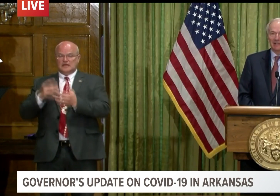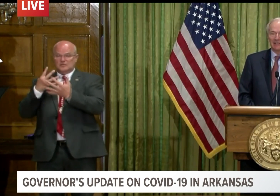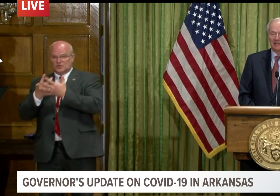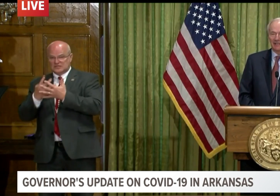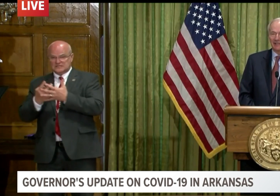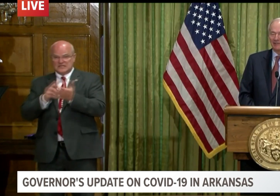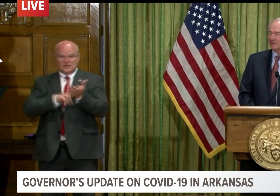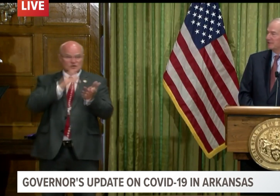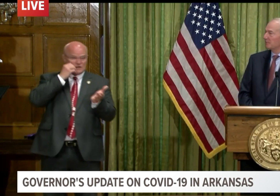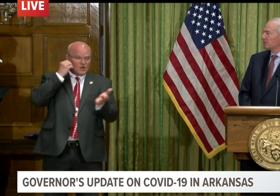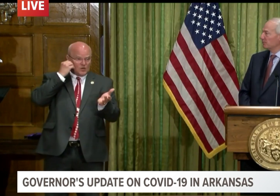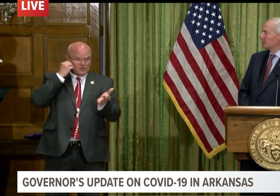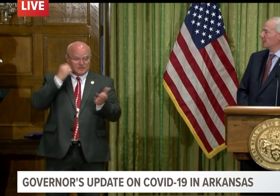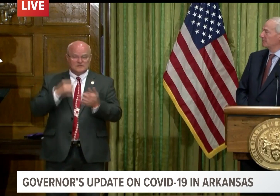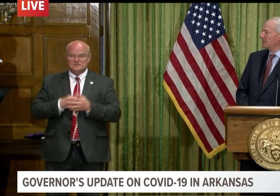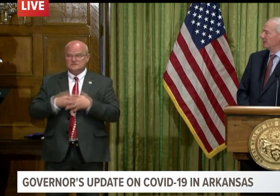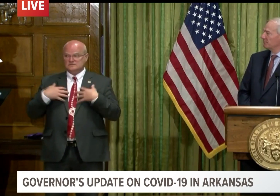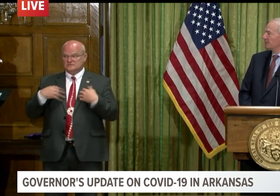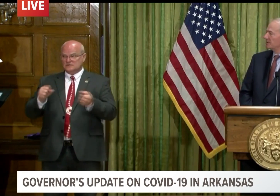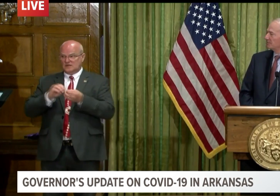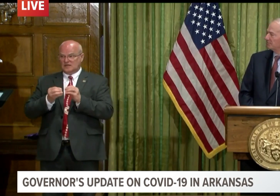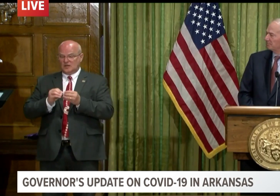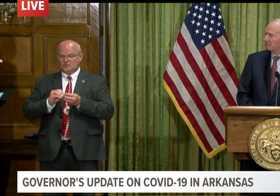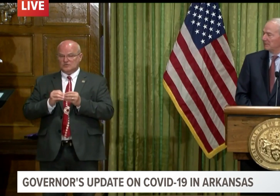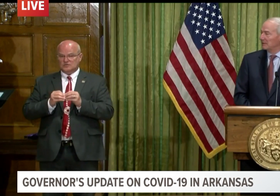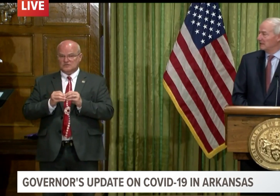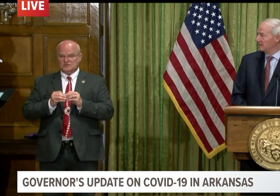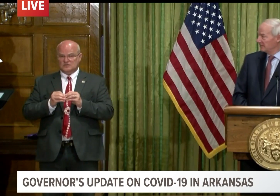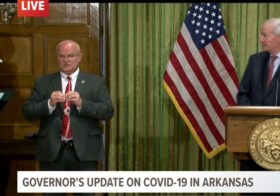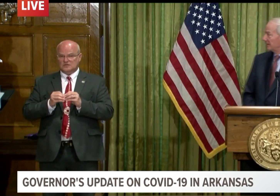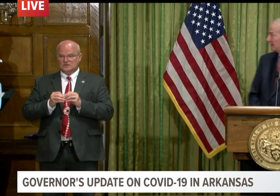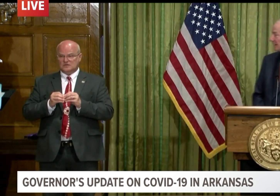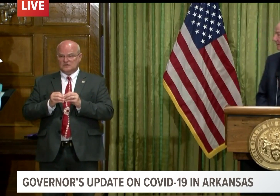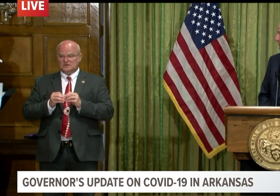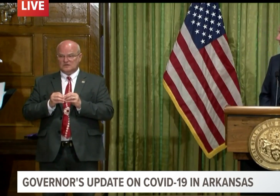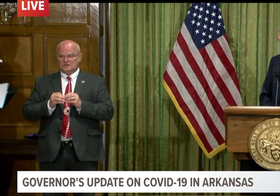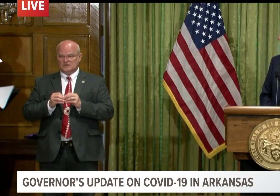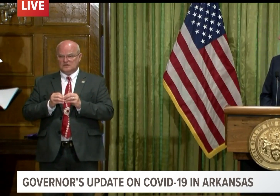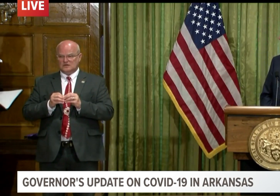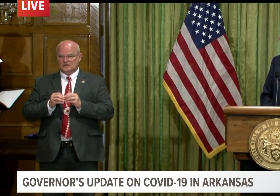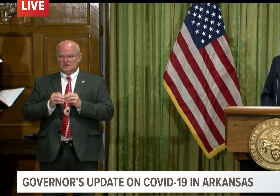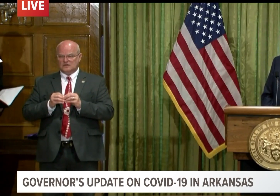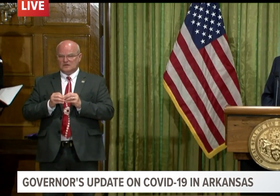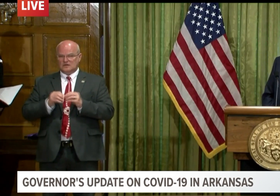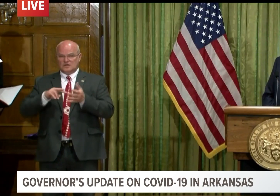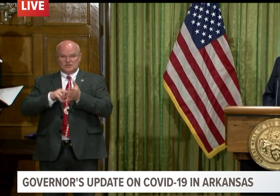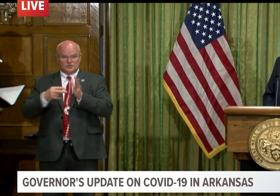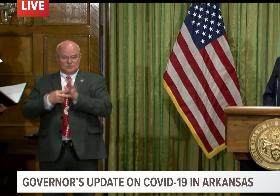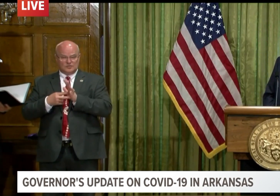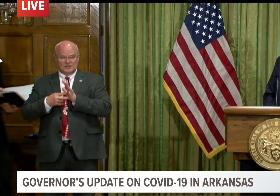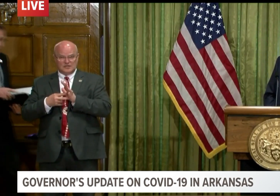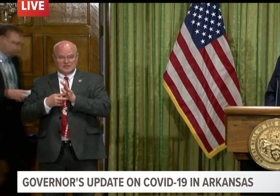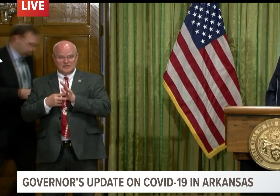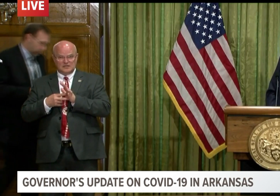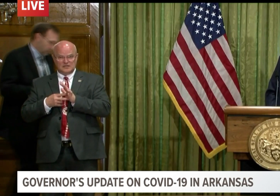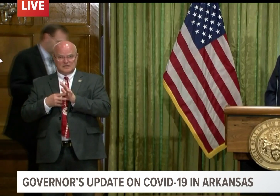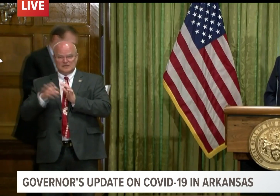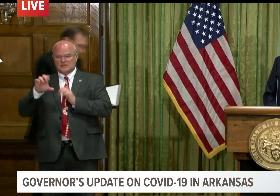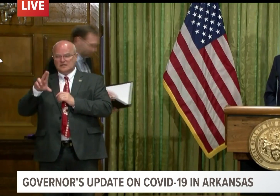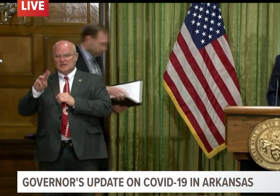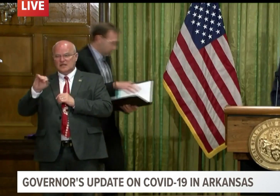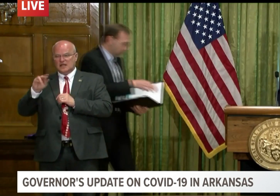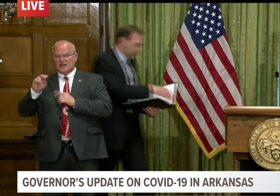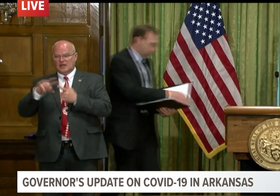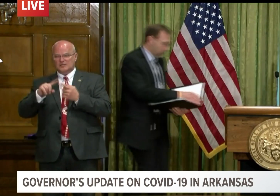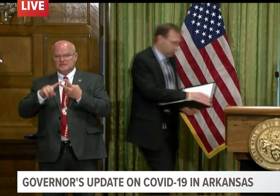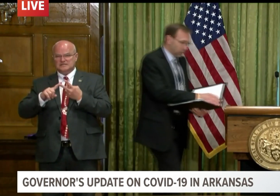Cummins, in terms of the recovery number, I don't have. You're talking about Cummins. Yeah, Cummins,